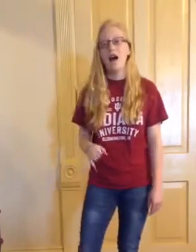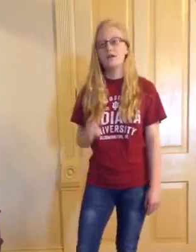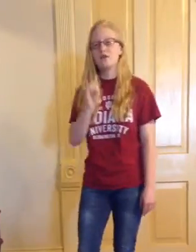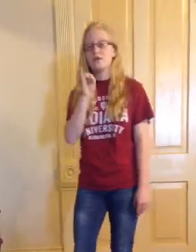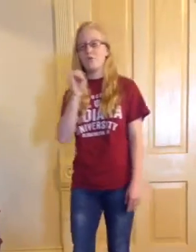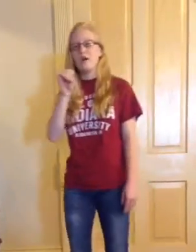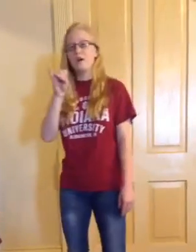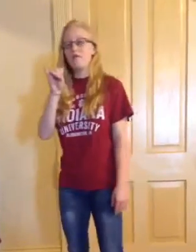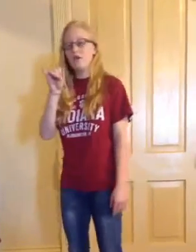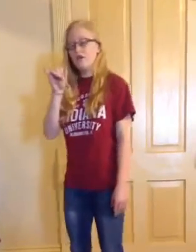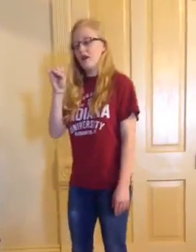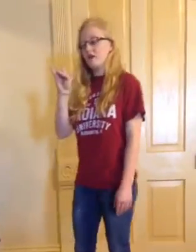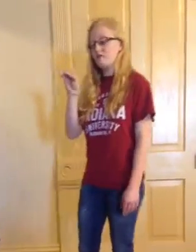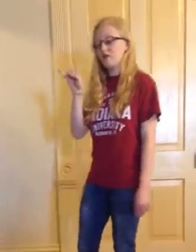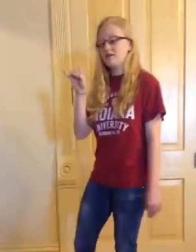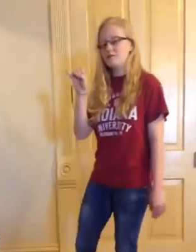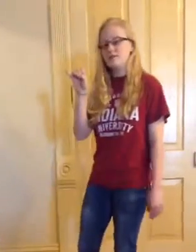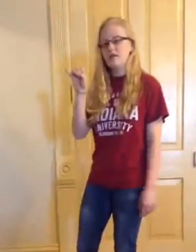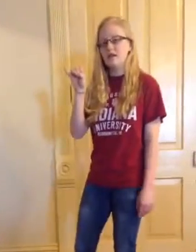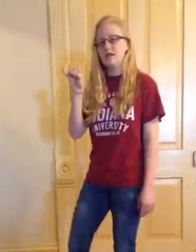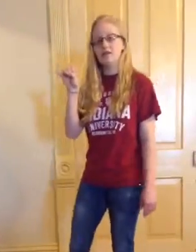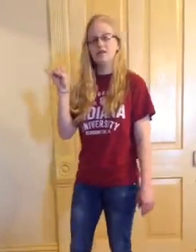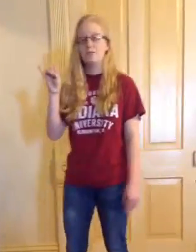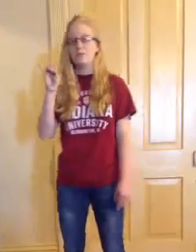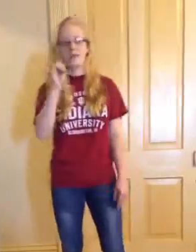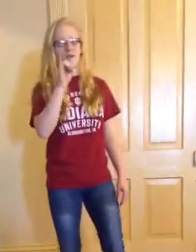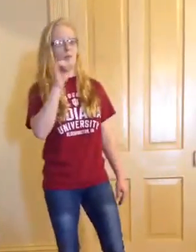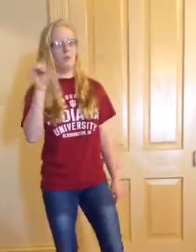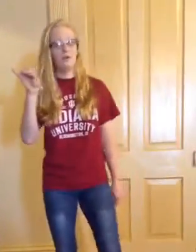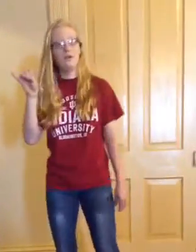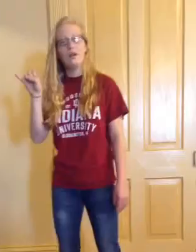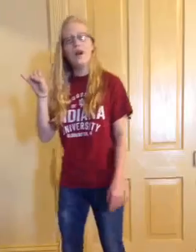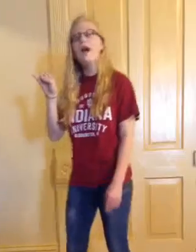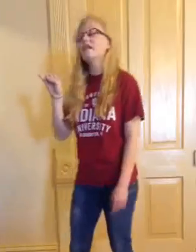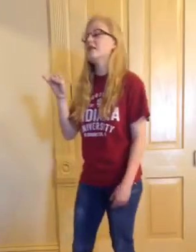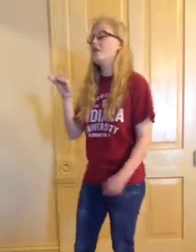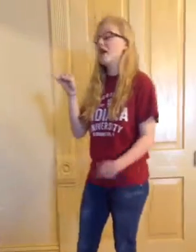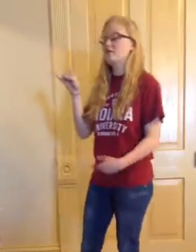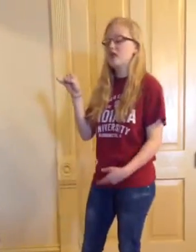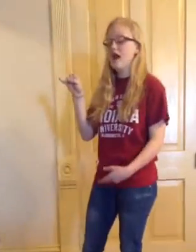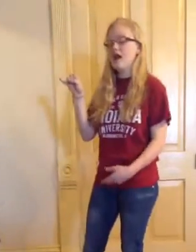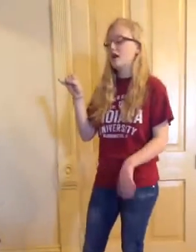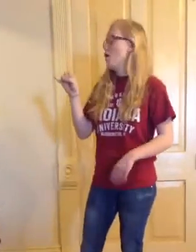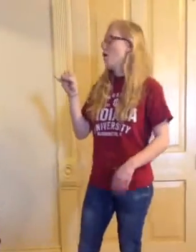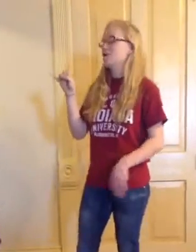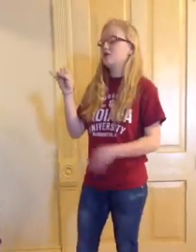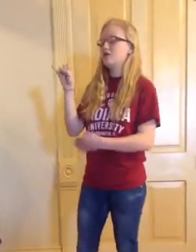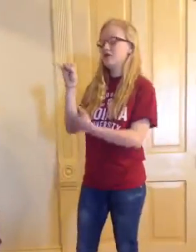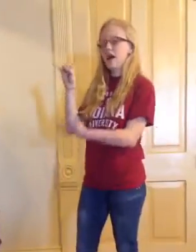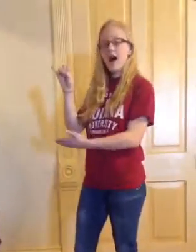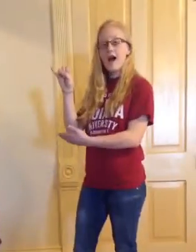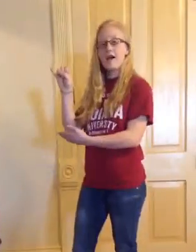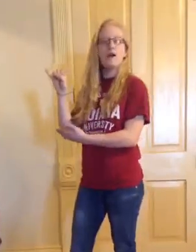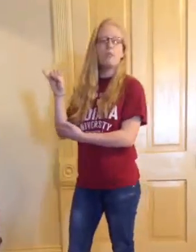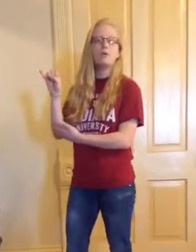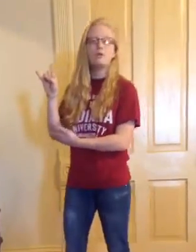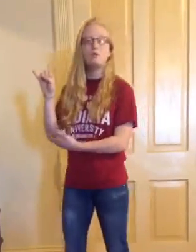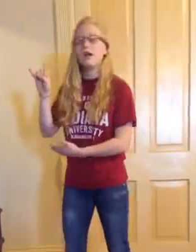is just your pinky finger like you're drinking some tea. Pretty simple. Then you have J, which is just I, but you make